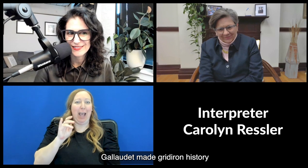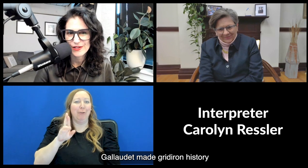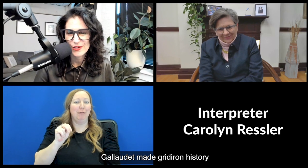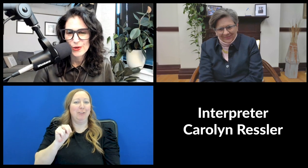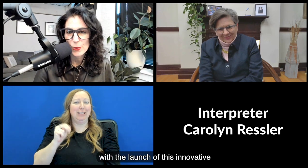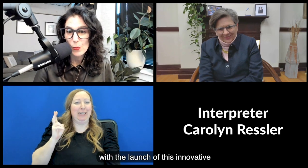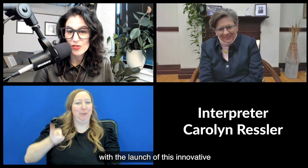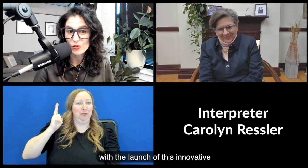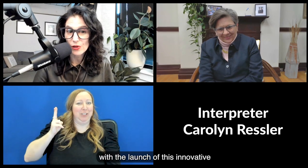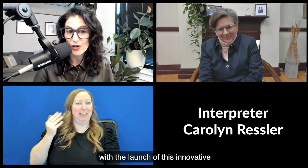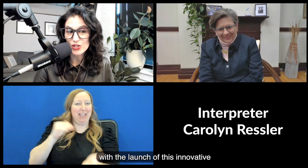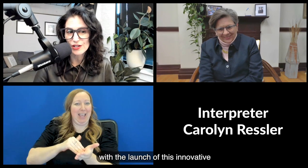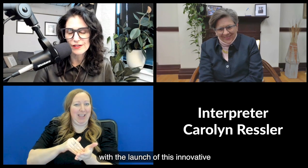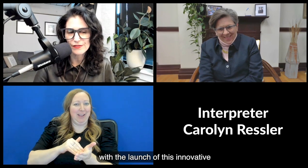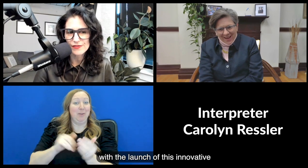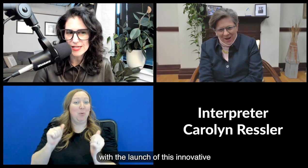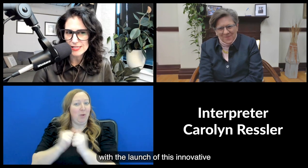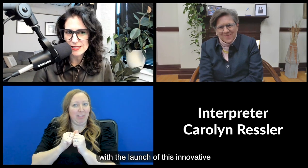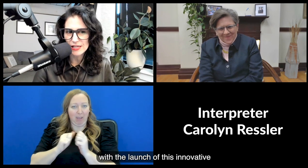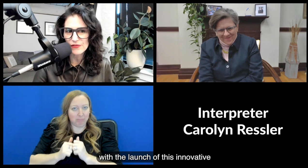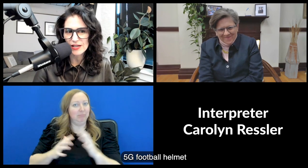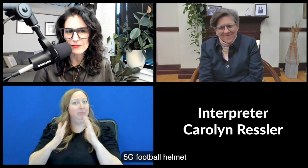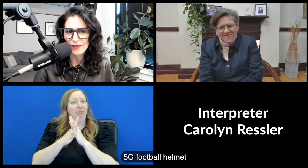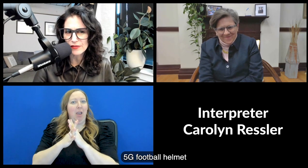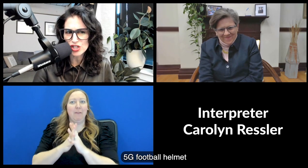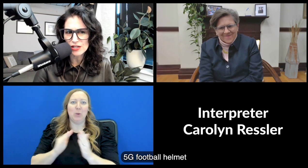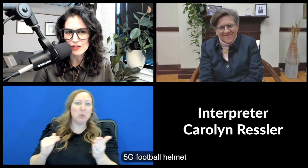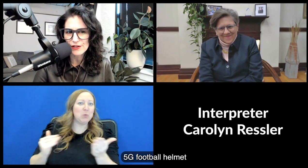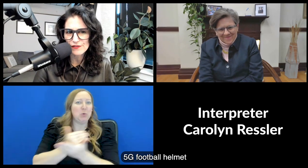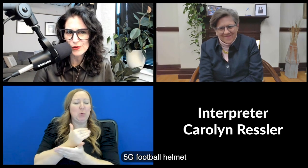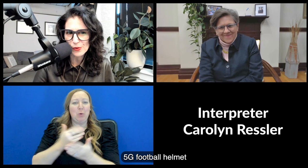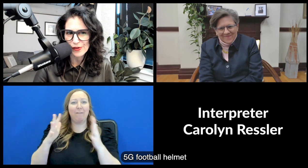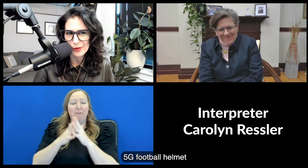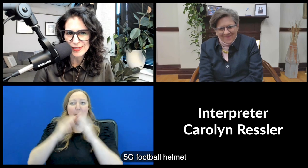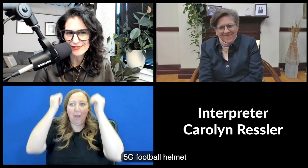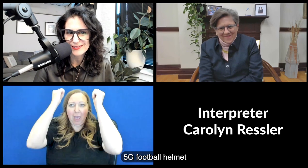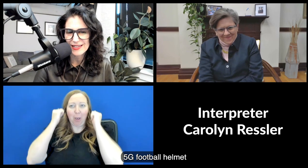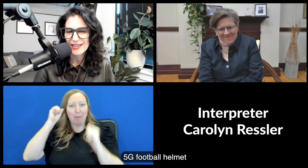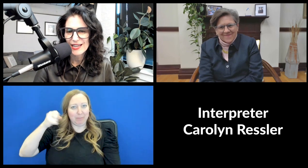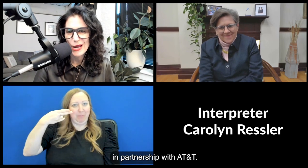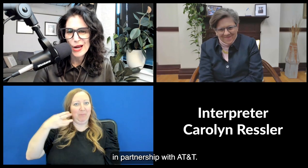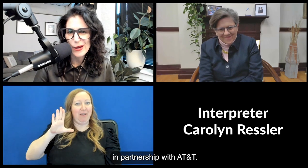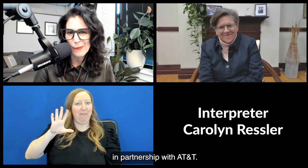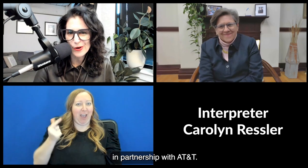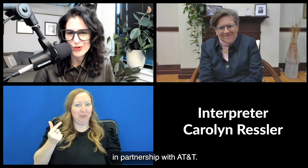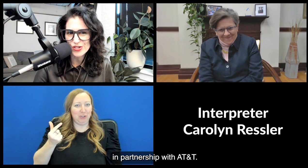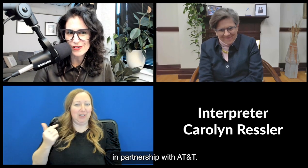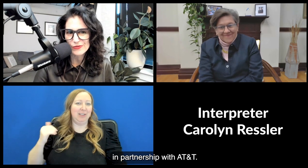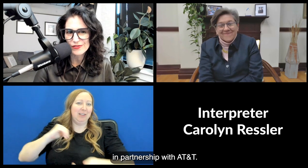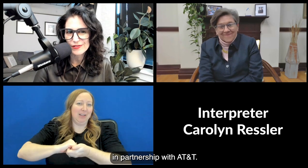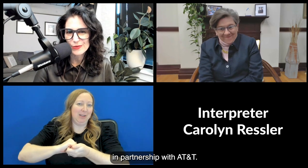with the launch of this innovative 5G football helmet in